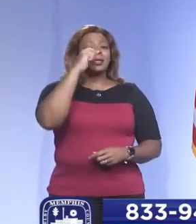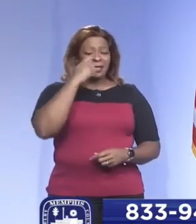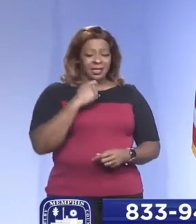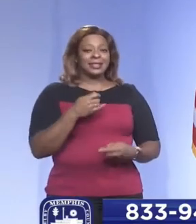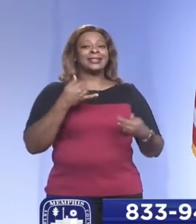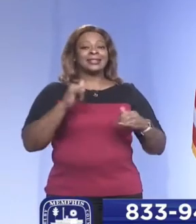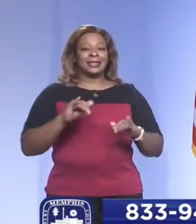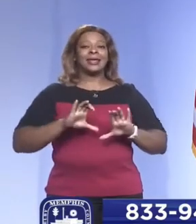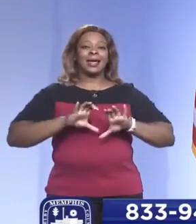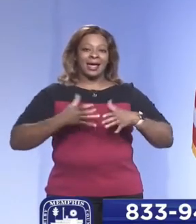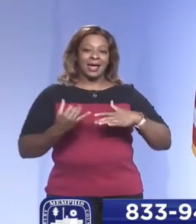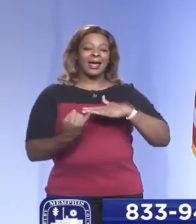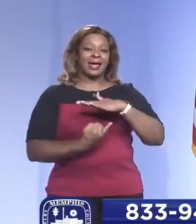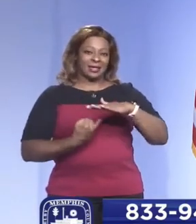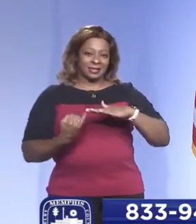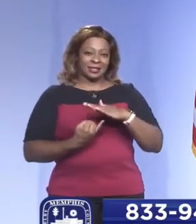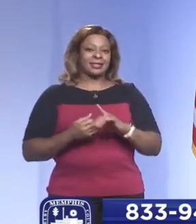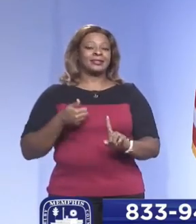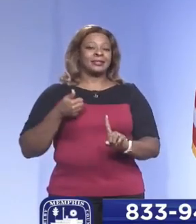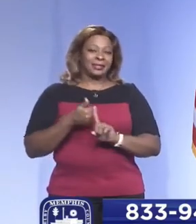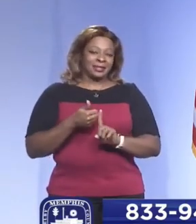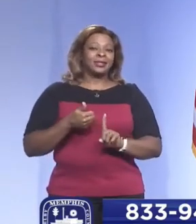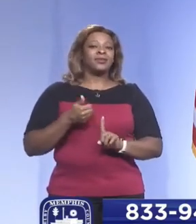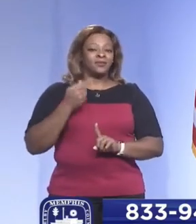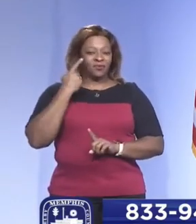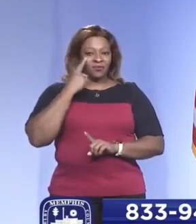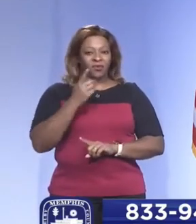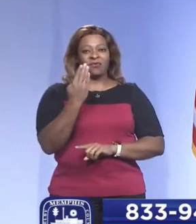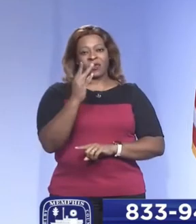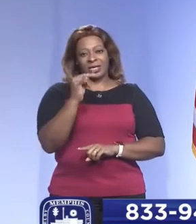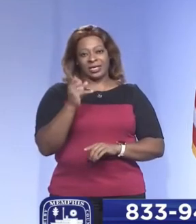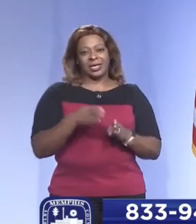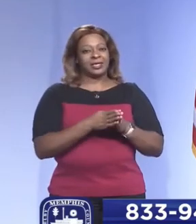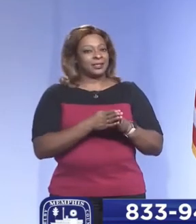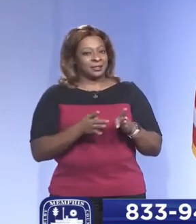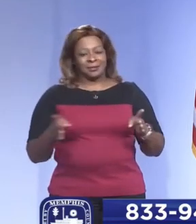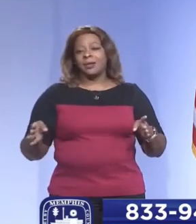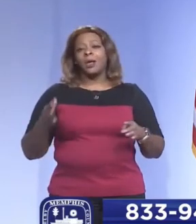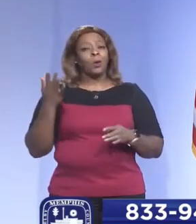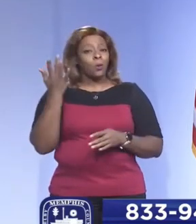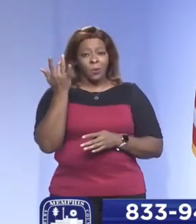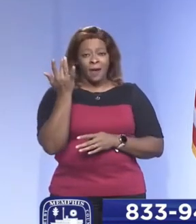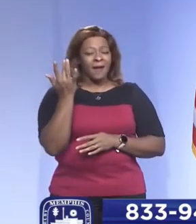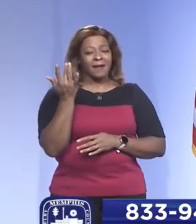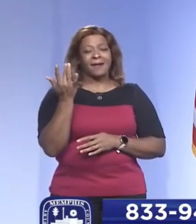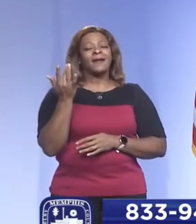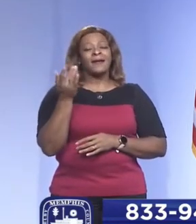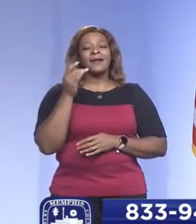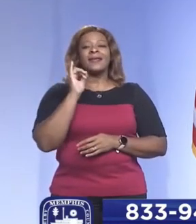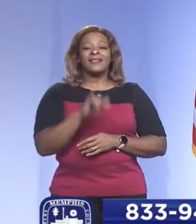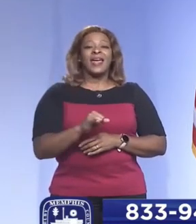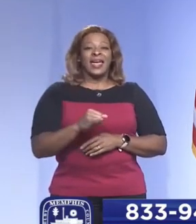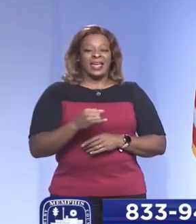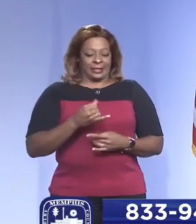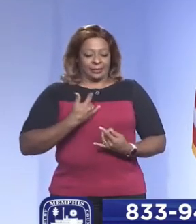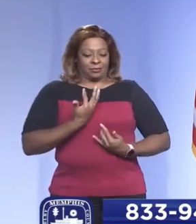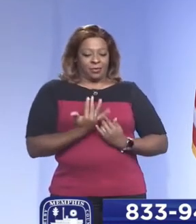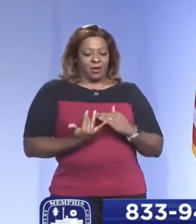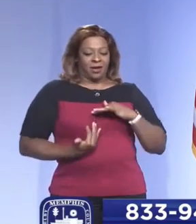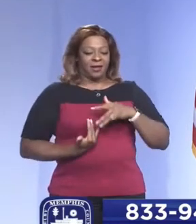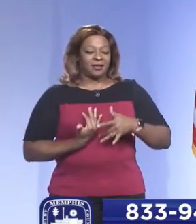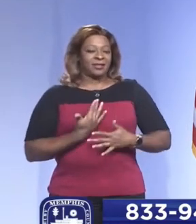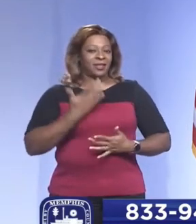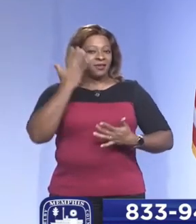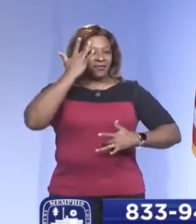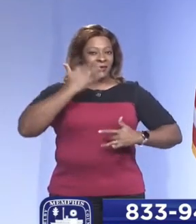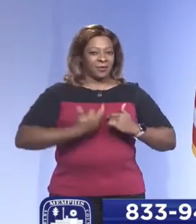you still may remain in quarantine for the 14 days because the incubation period for the virus